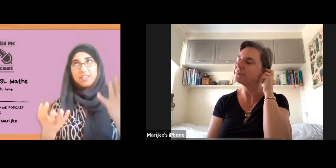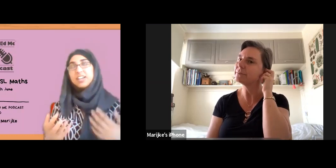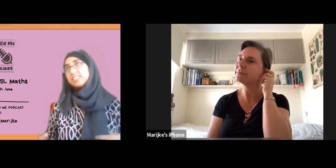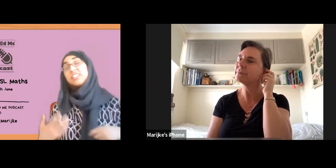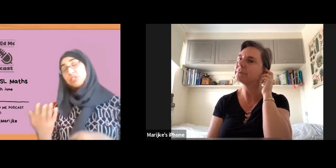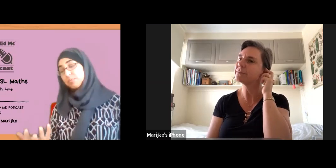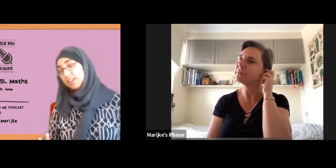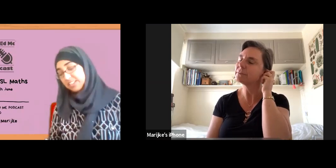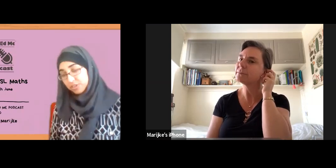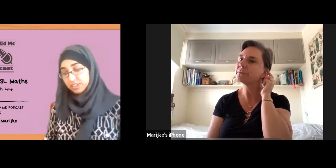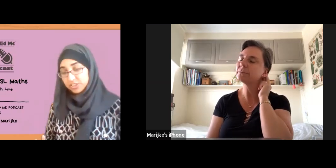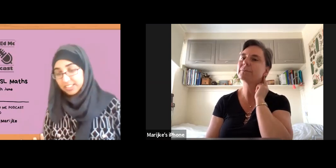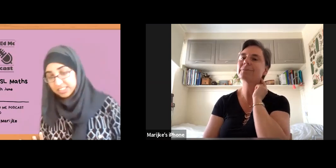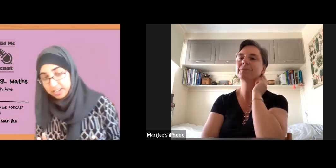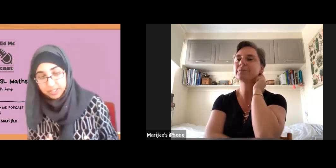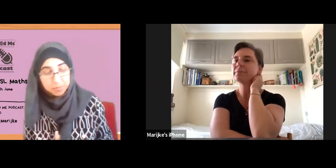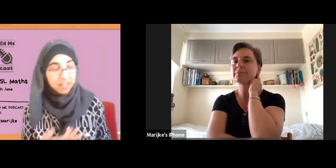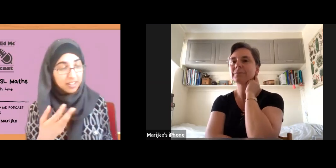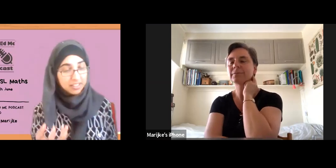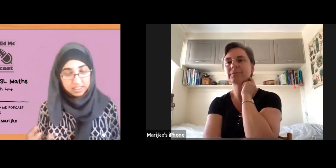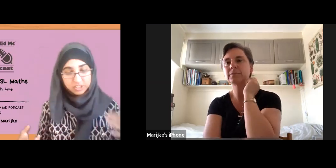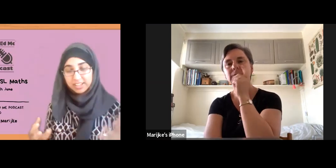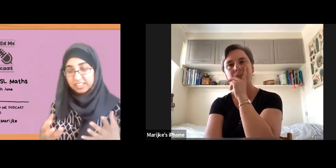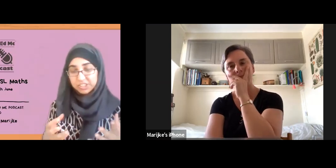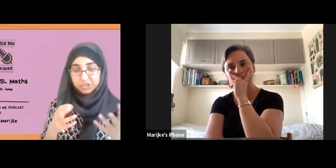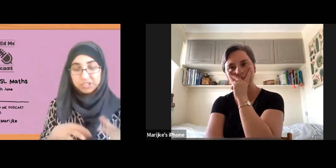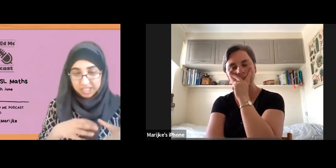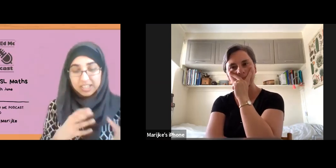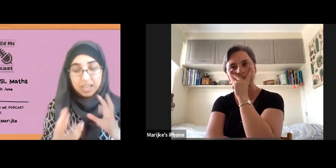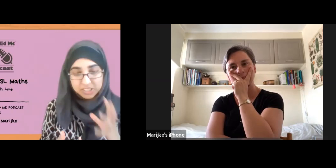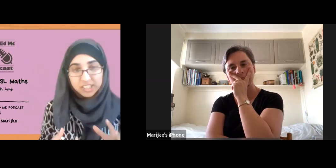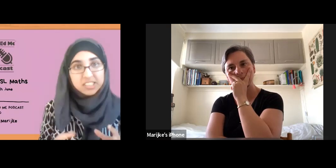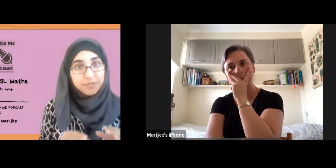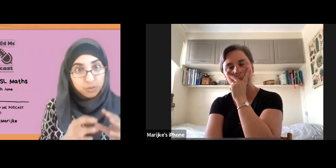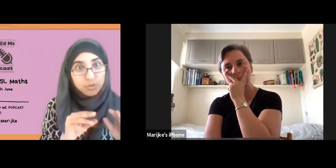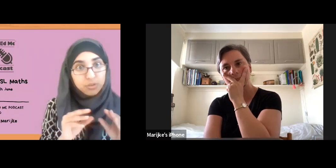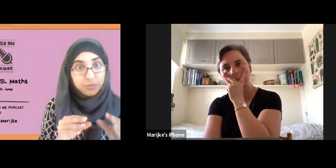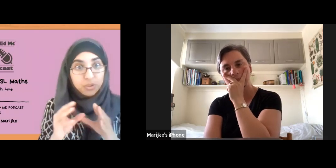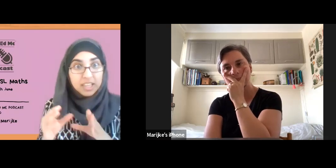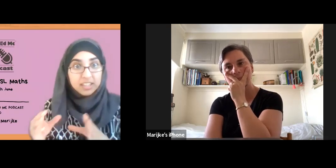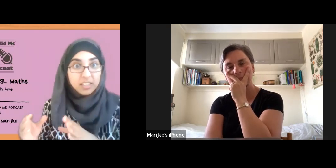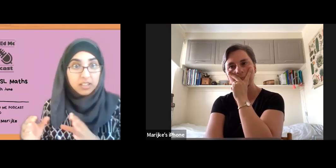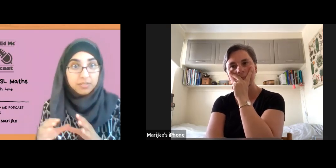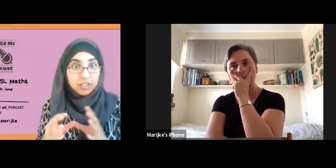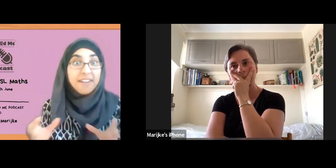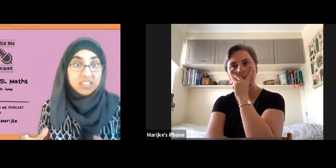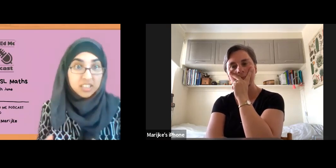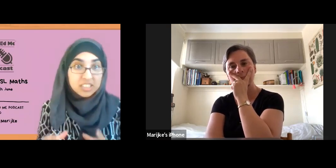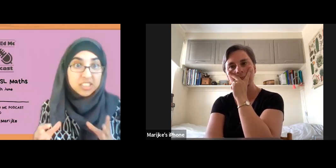heard, I don't know the Chinese language, but I've heard that the Chinese use images for their kind of characters and